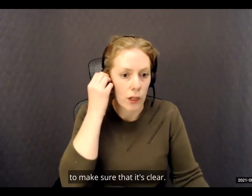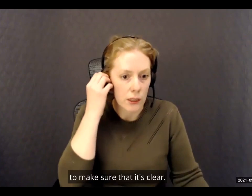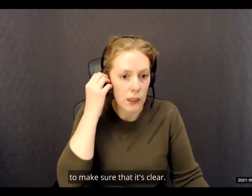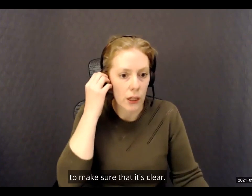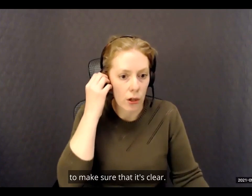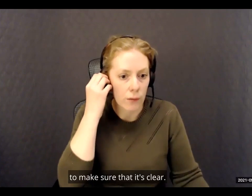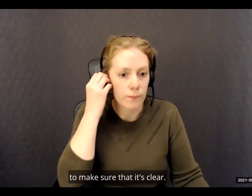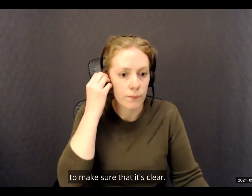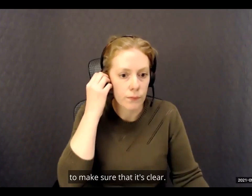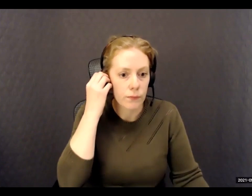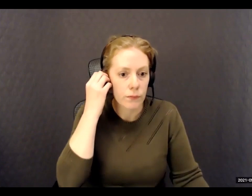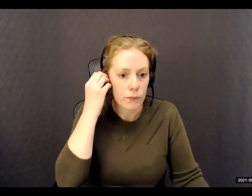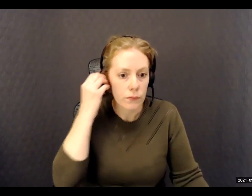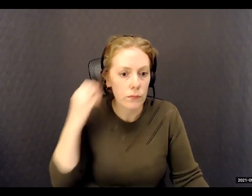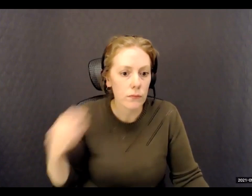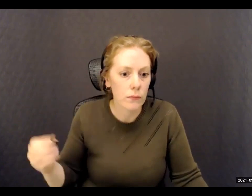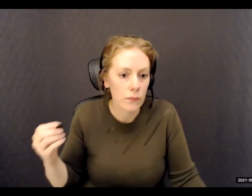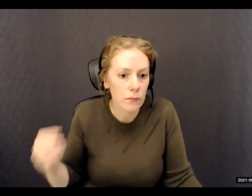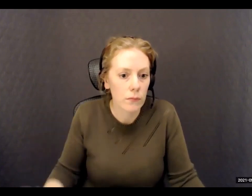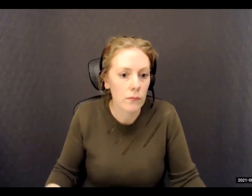to make sure that it's clear.